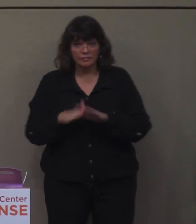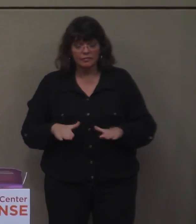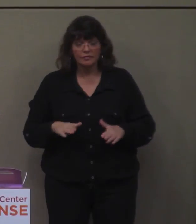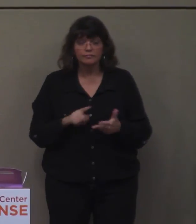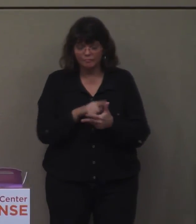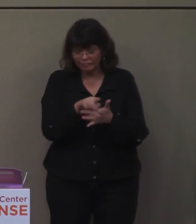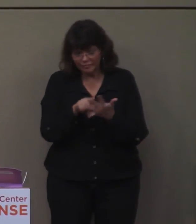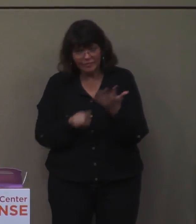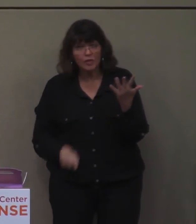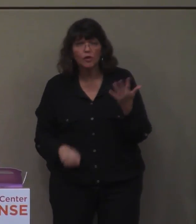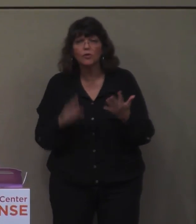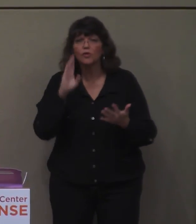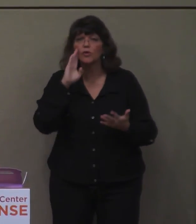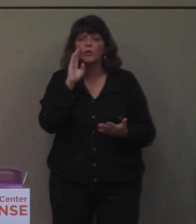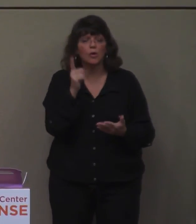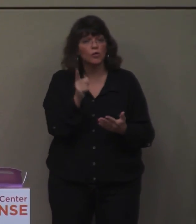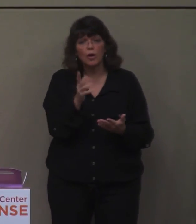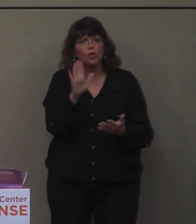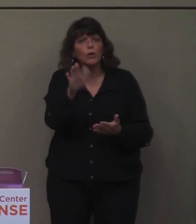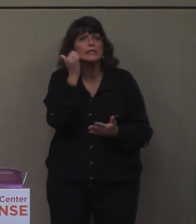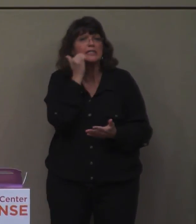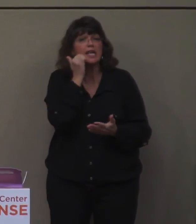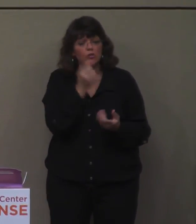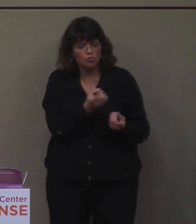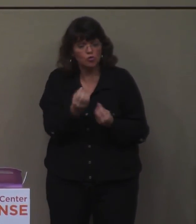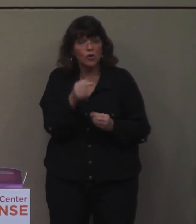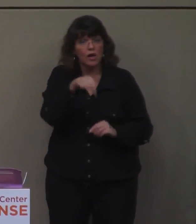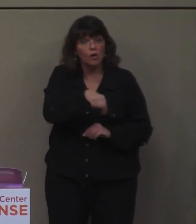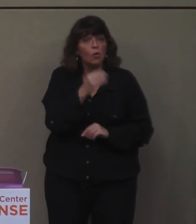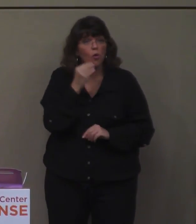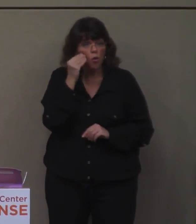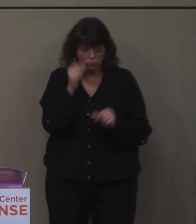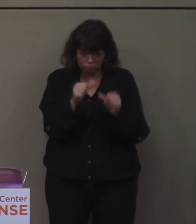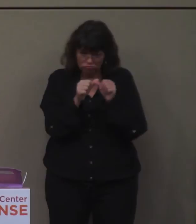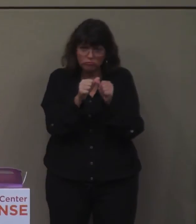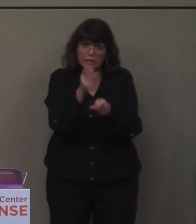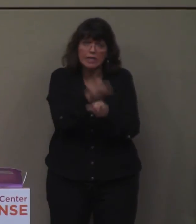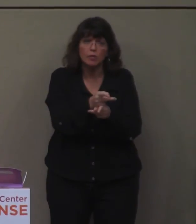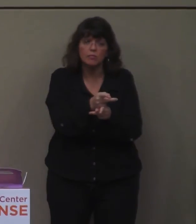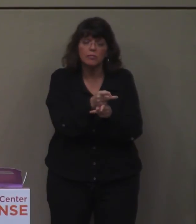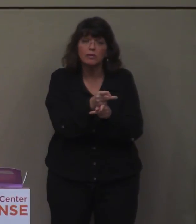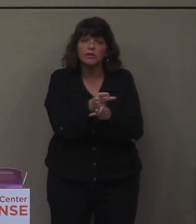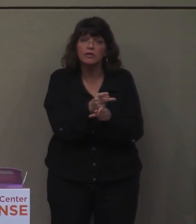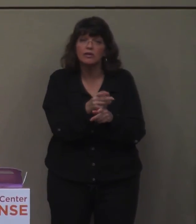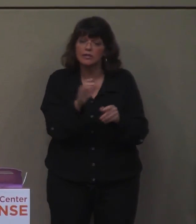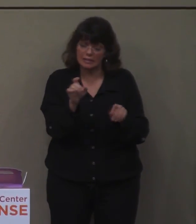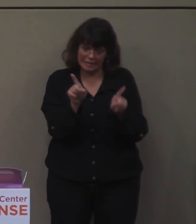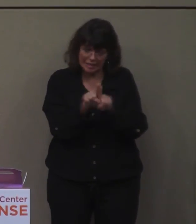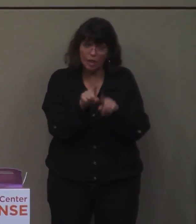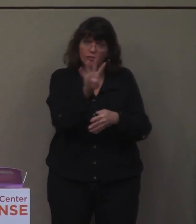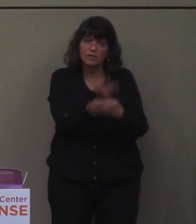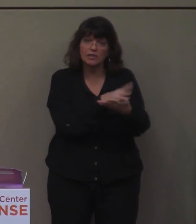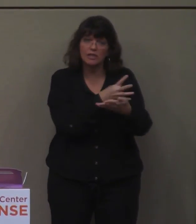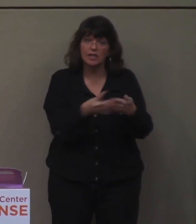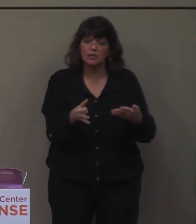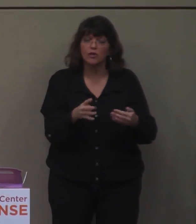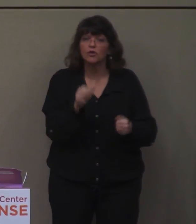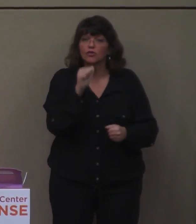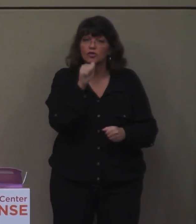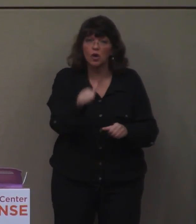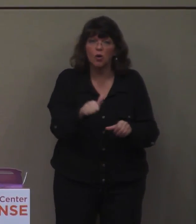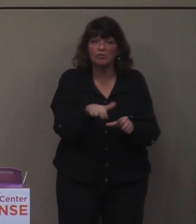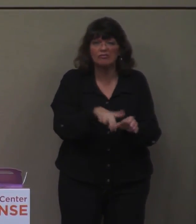that. I think that this is a time where some people, you know, might back up from their normal schedule, and I would say don't back up, even be